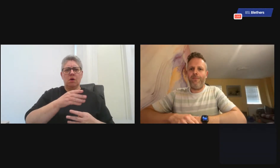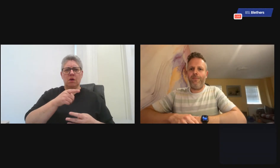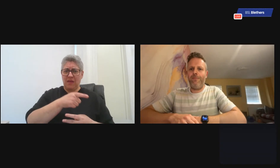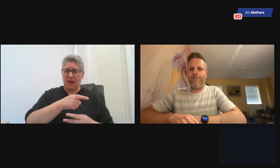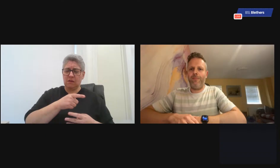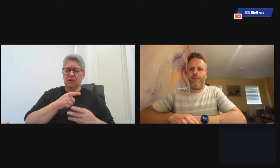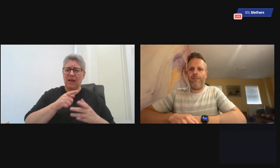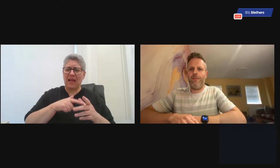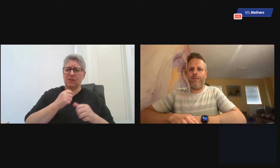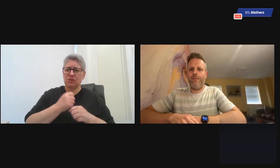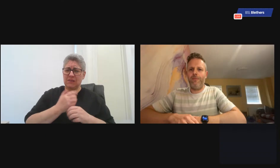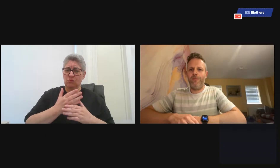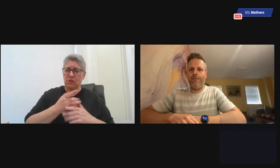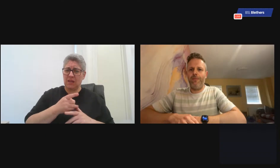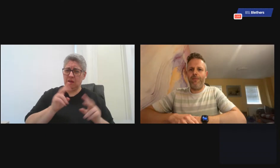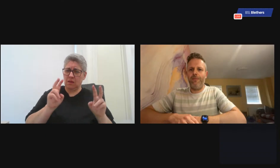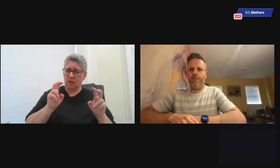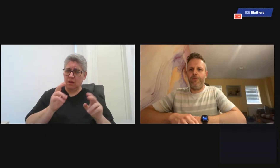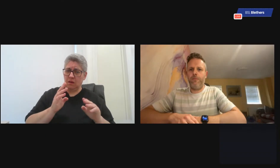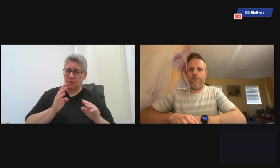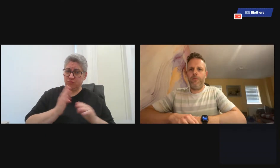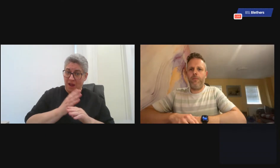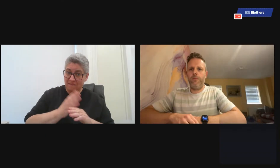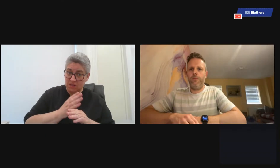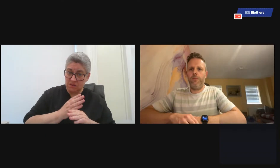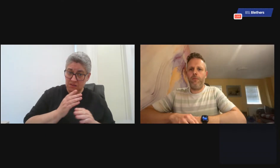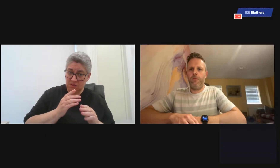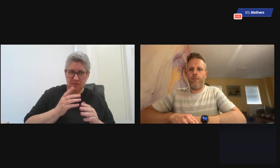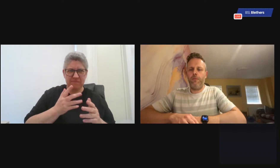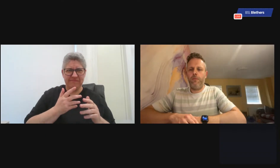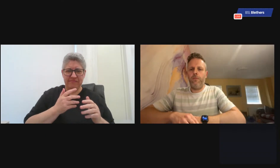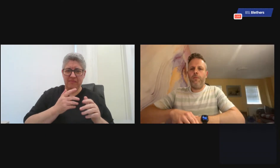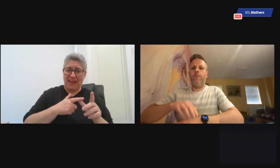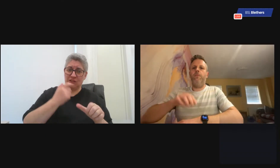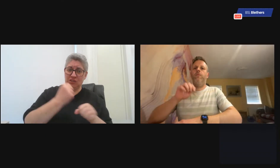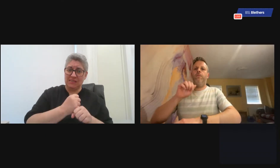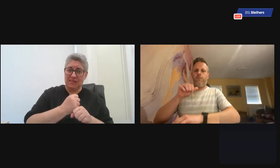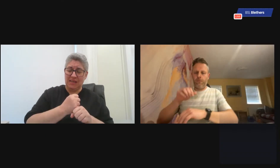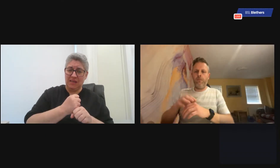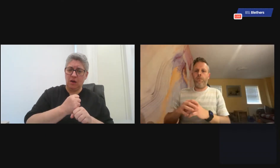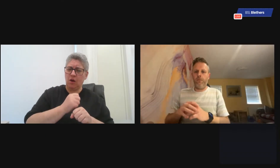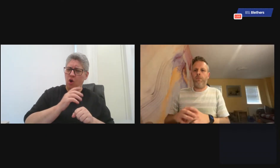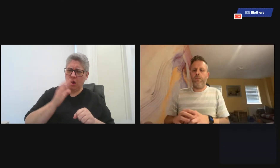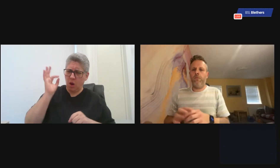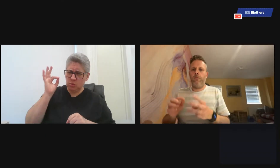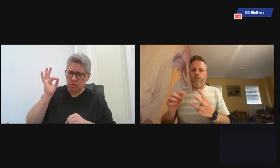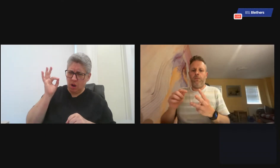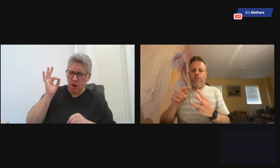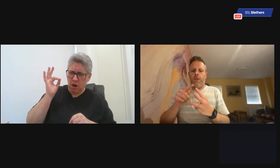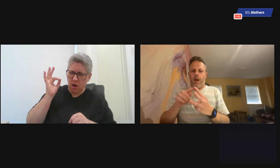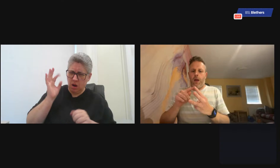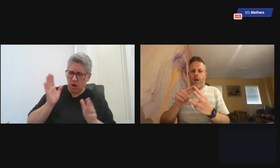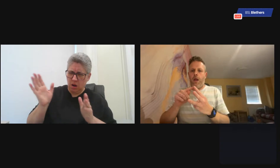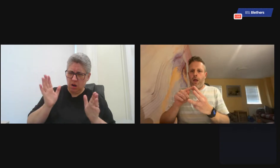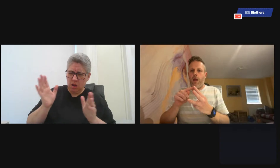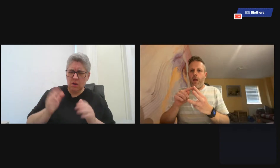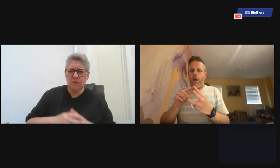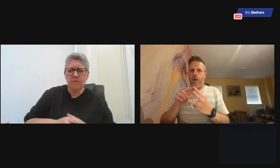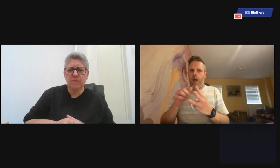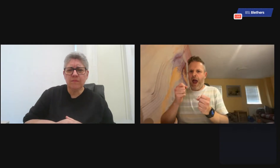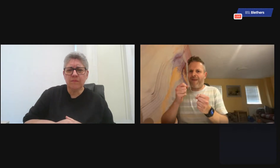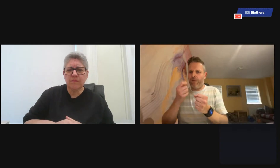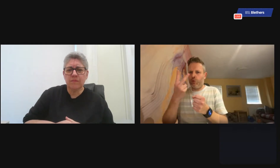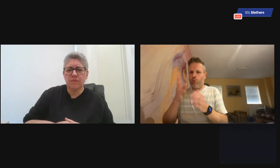So third time lucky with those agencies, really. And are these private agencies or are they